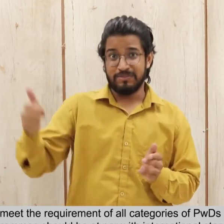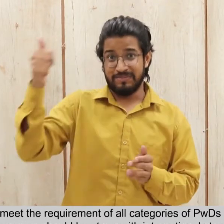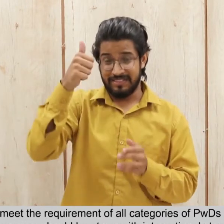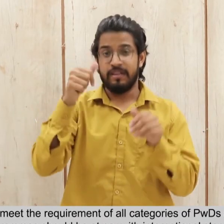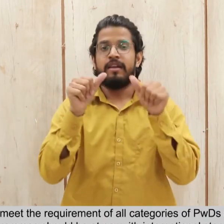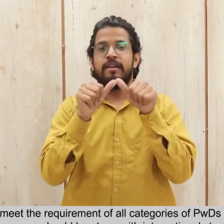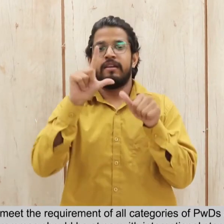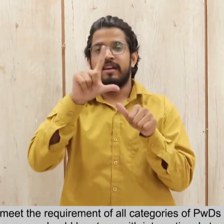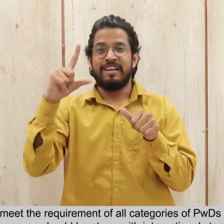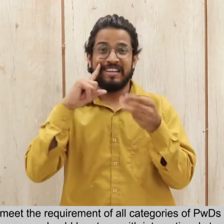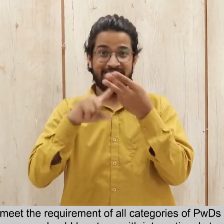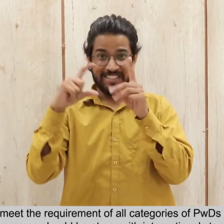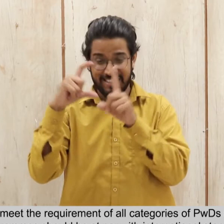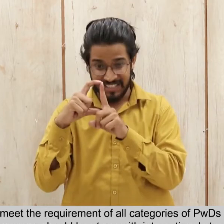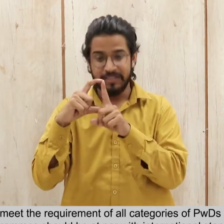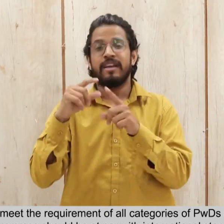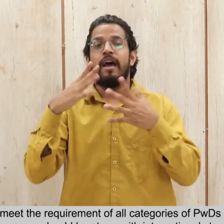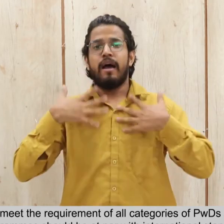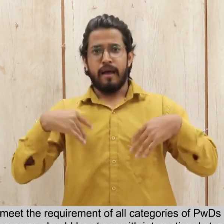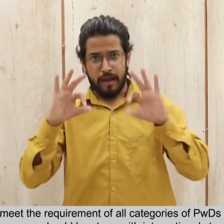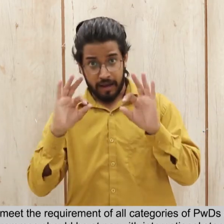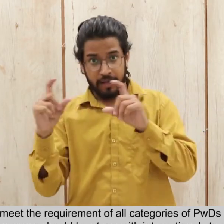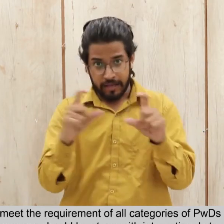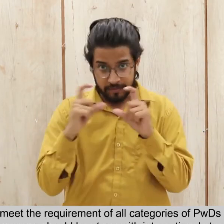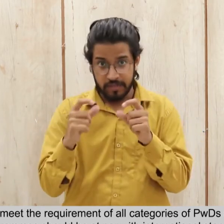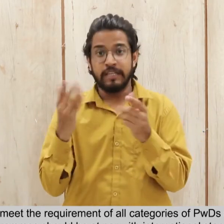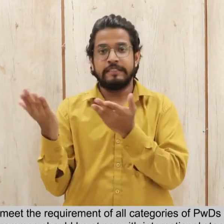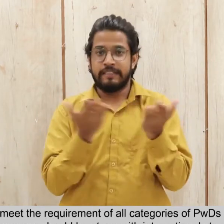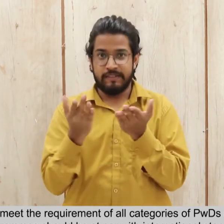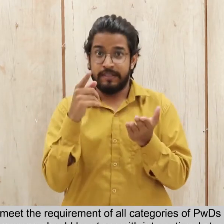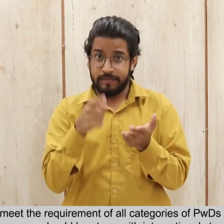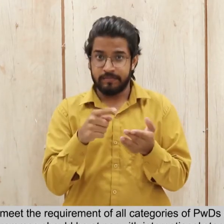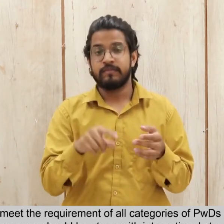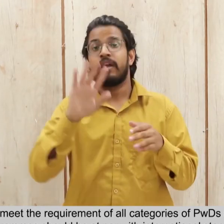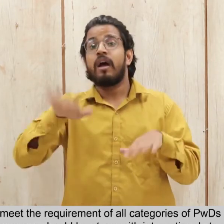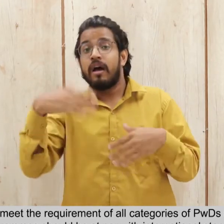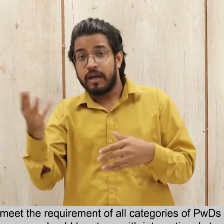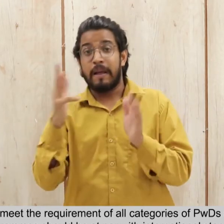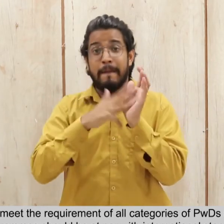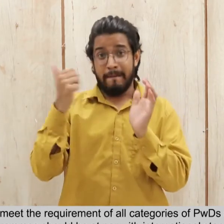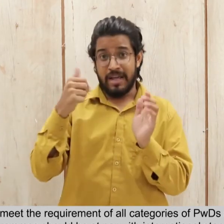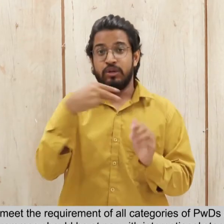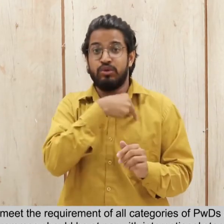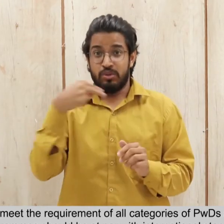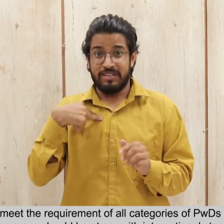all categories of PWDs across the country. The rehabilitation courses programs should be at par with international